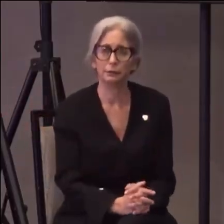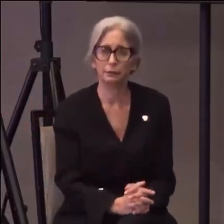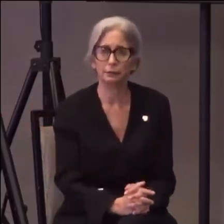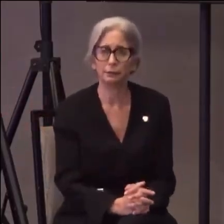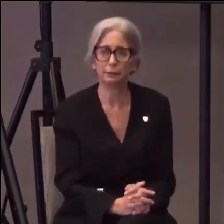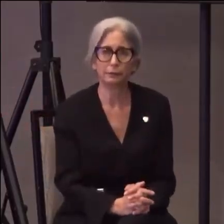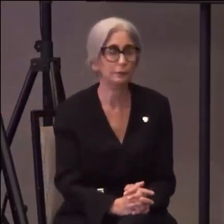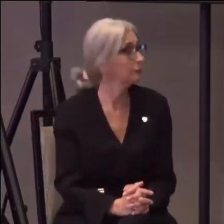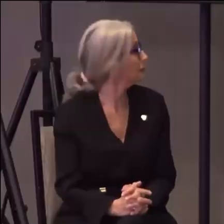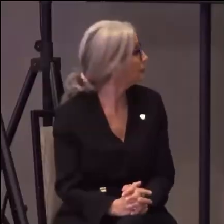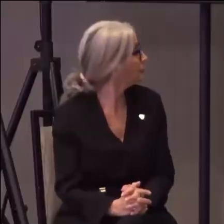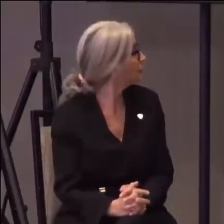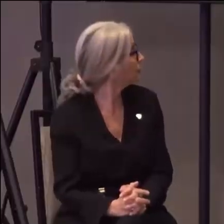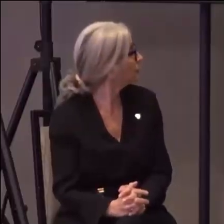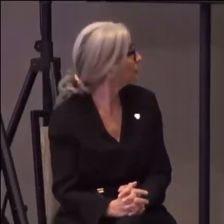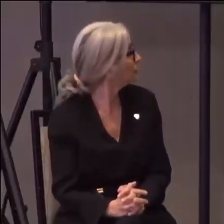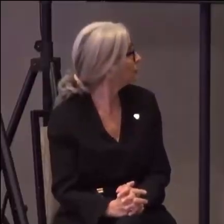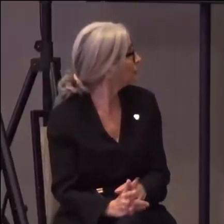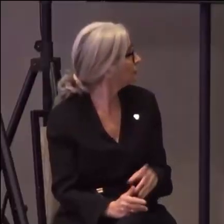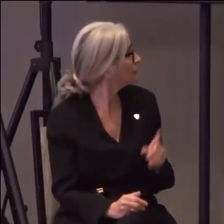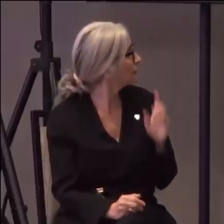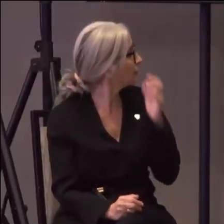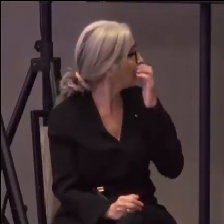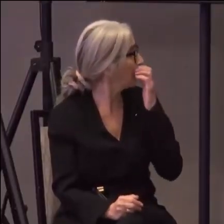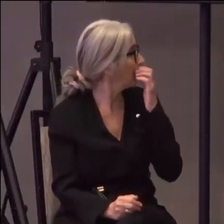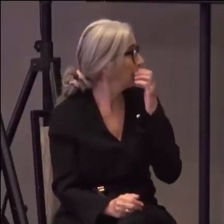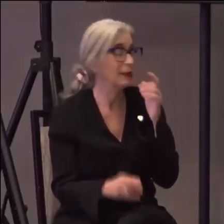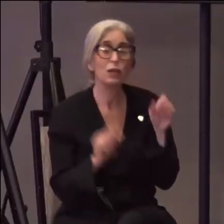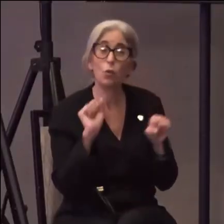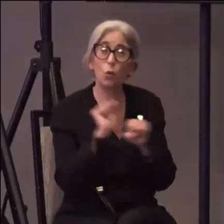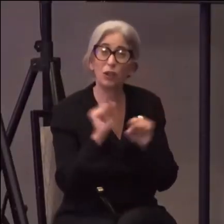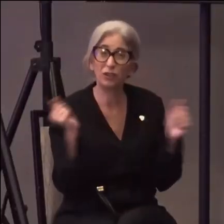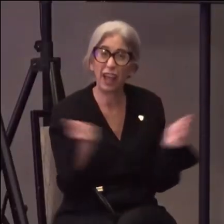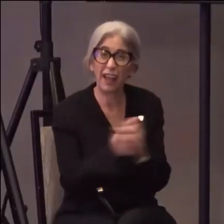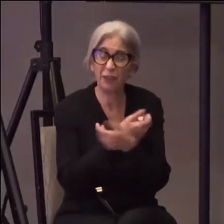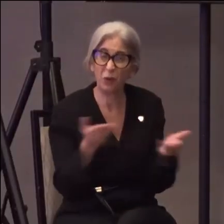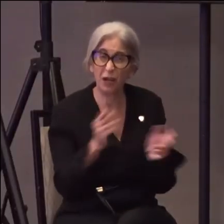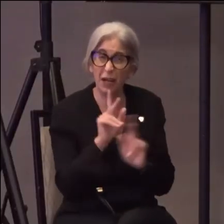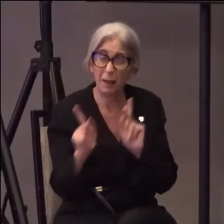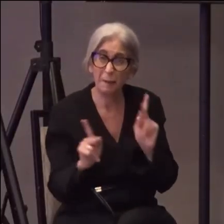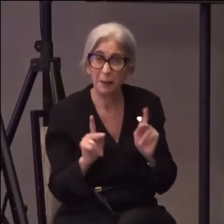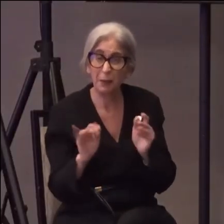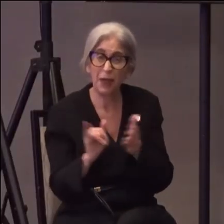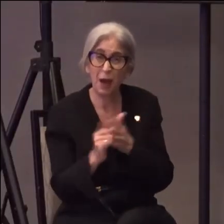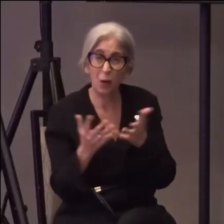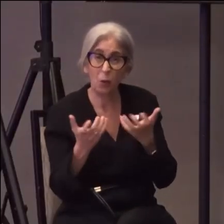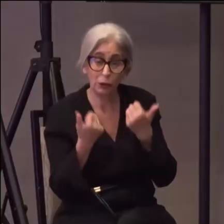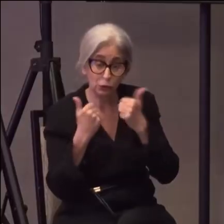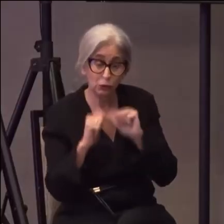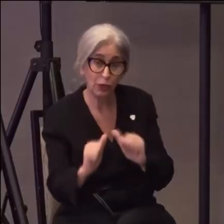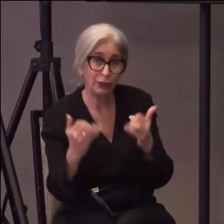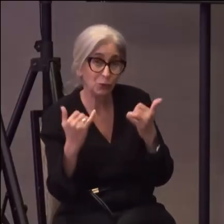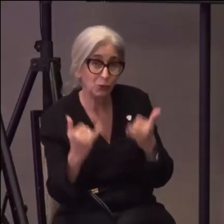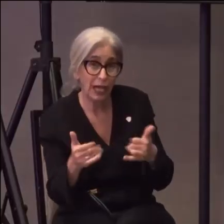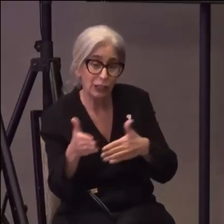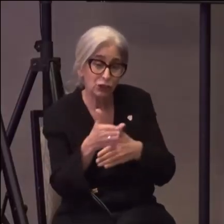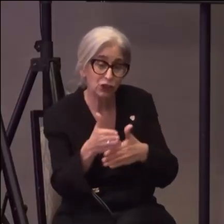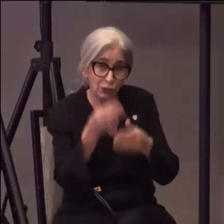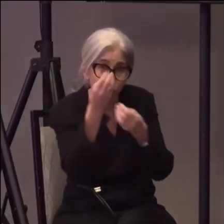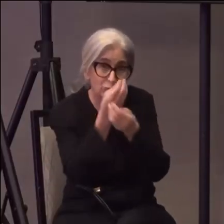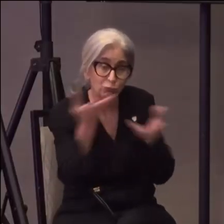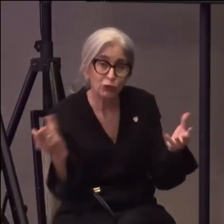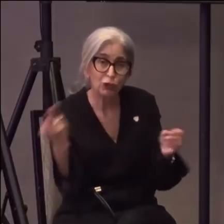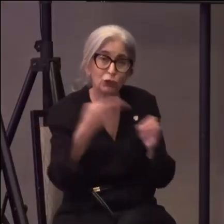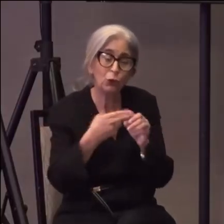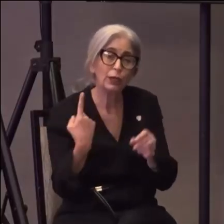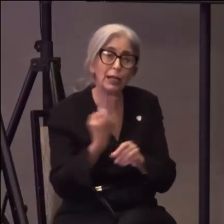The vision for Access was to make environments work for everyone. I hope people would want to try it today, share it with others,